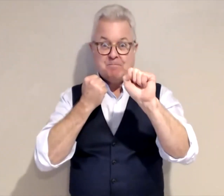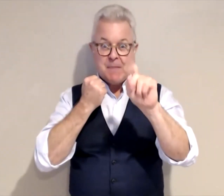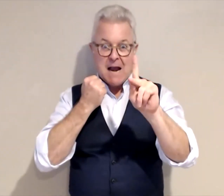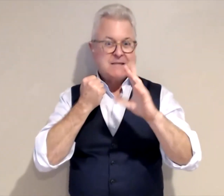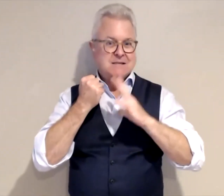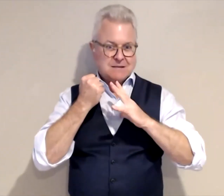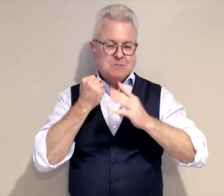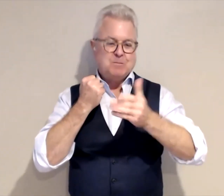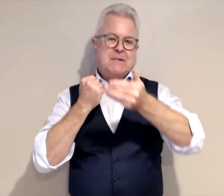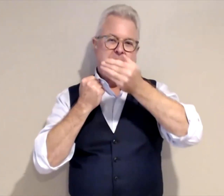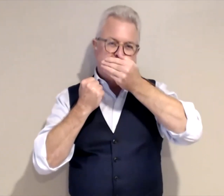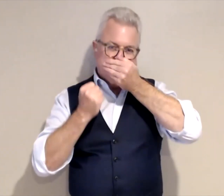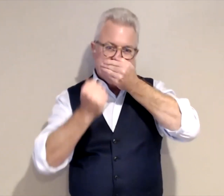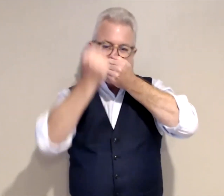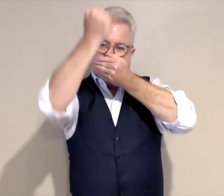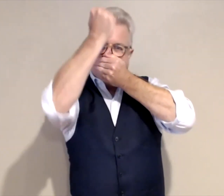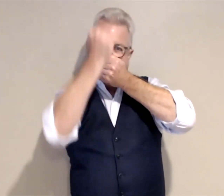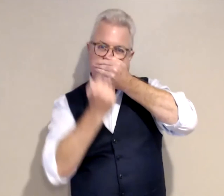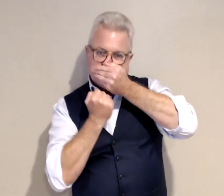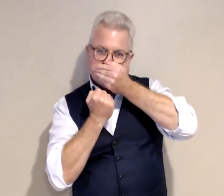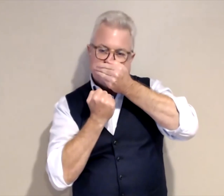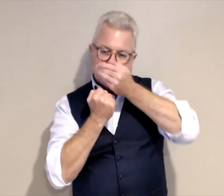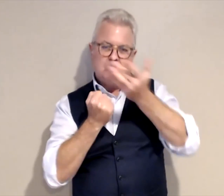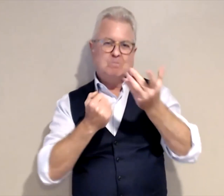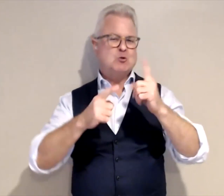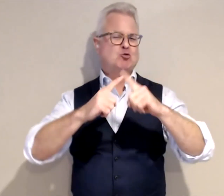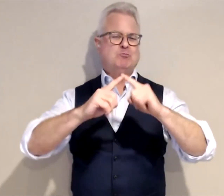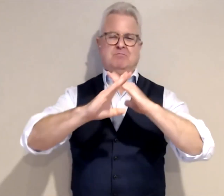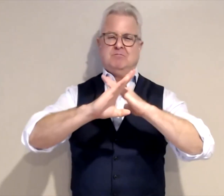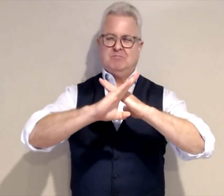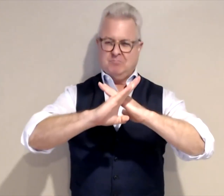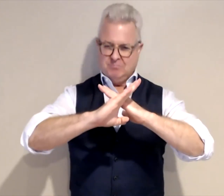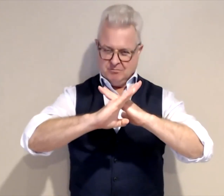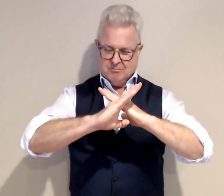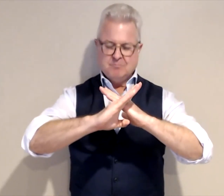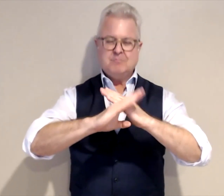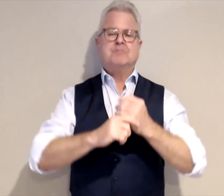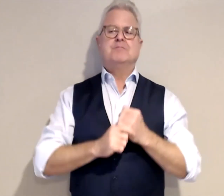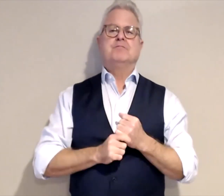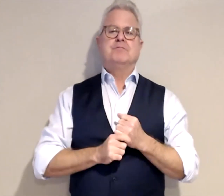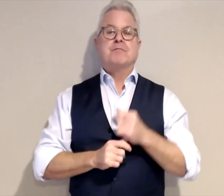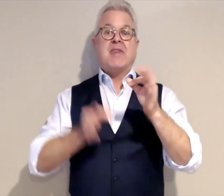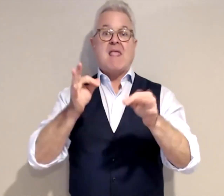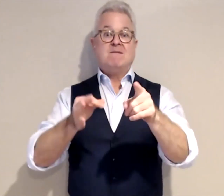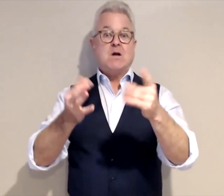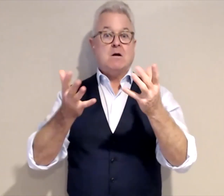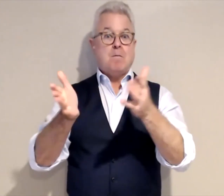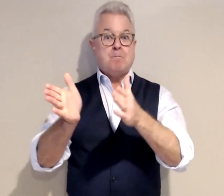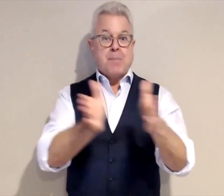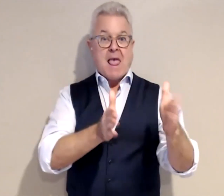trick-or-treating. If they're wearing a Halloween mask, perhaps the COVID mask could go underneath